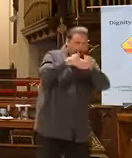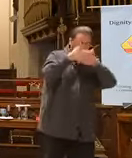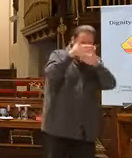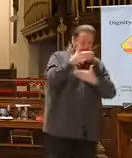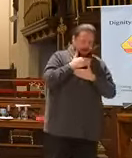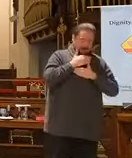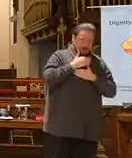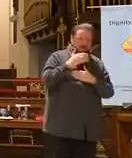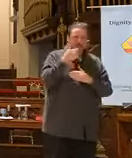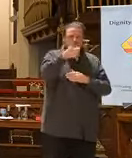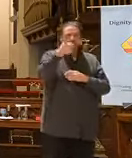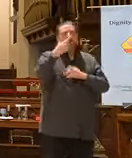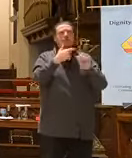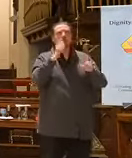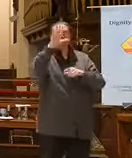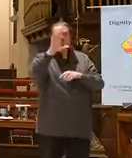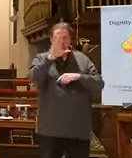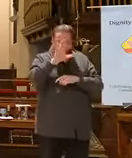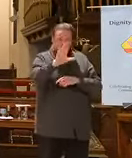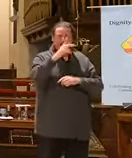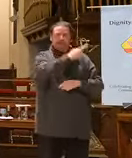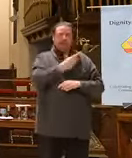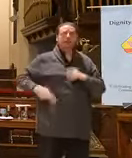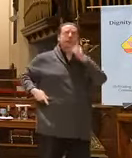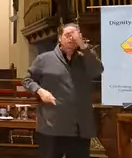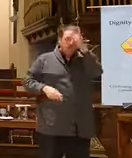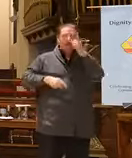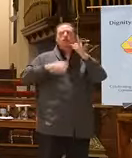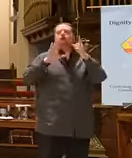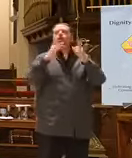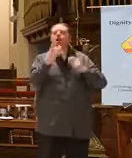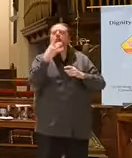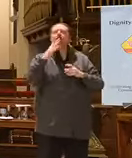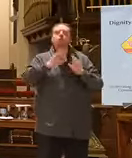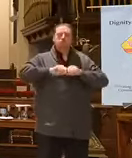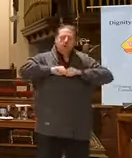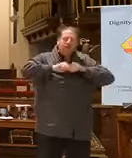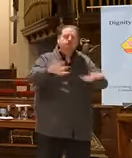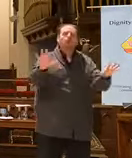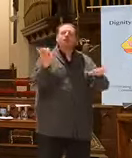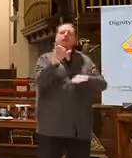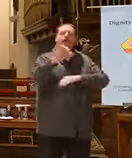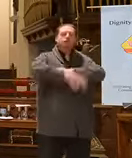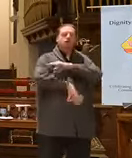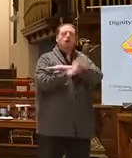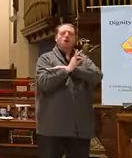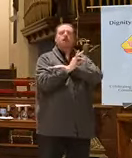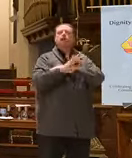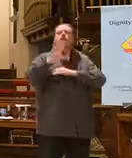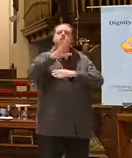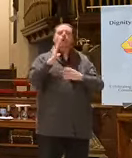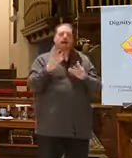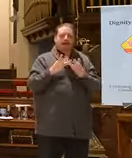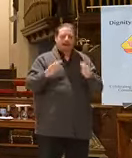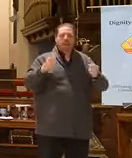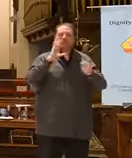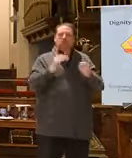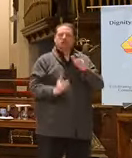kin? Then your light shall break forth like the dawn, and your healing shall spring up